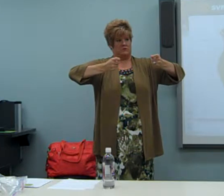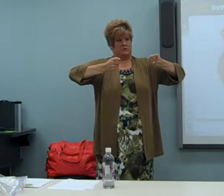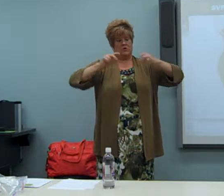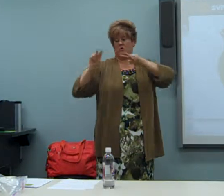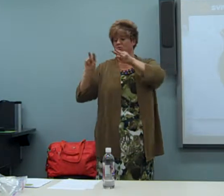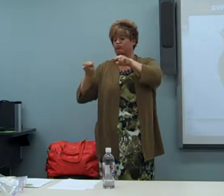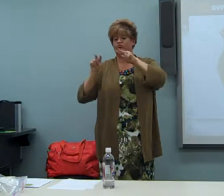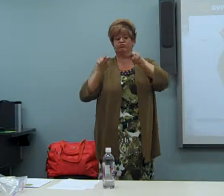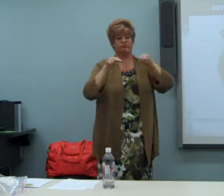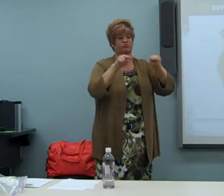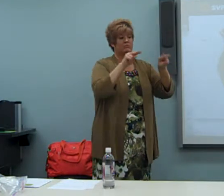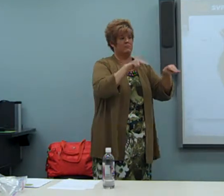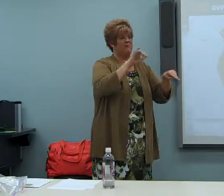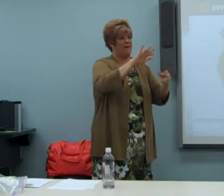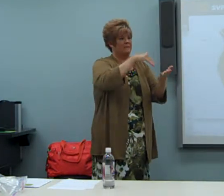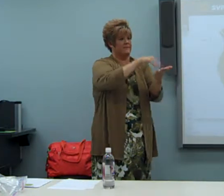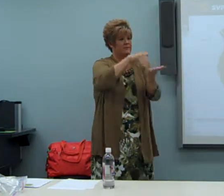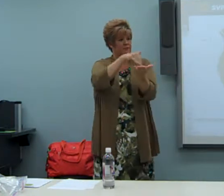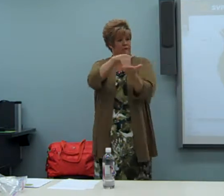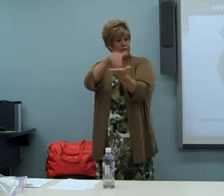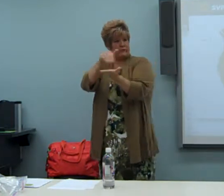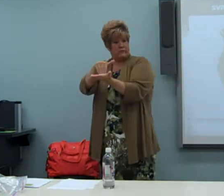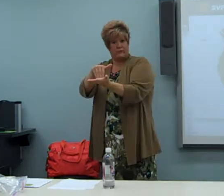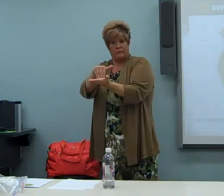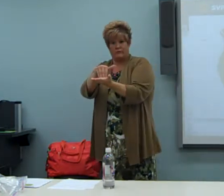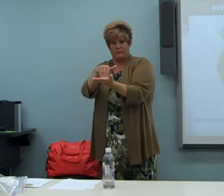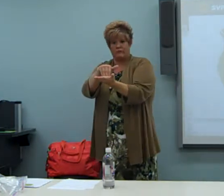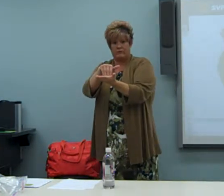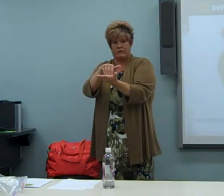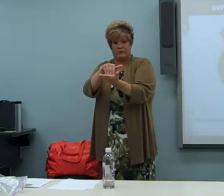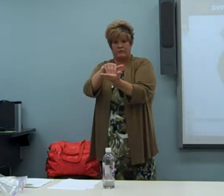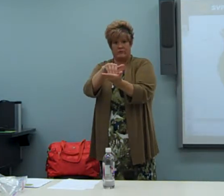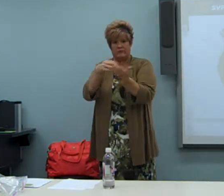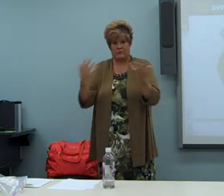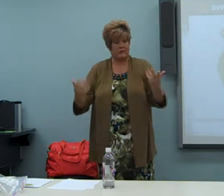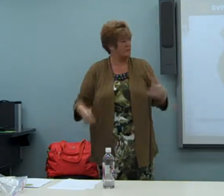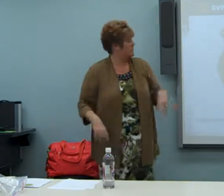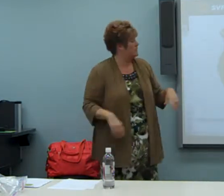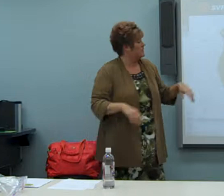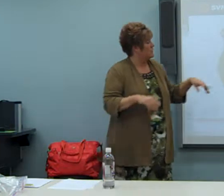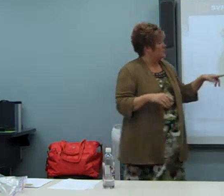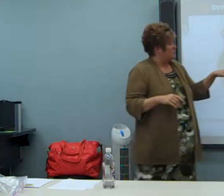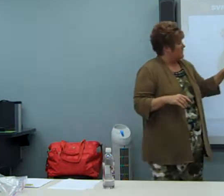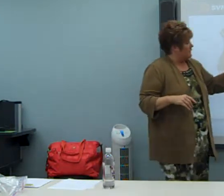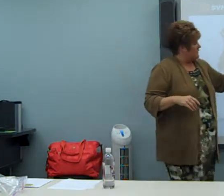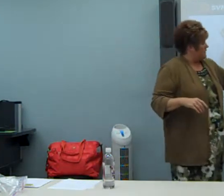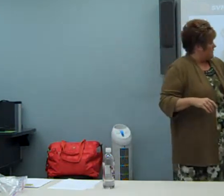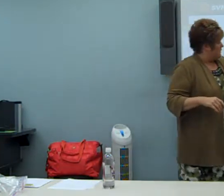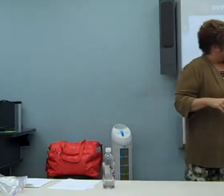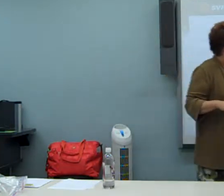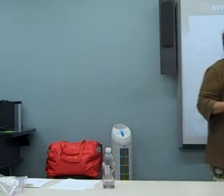And then each district does have a manager. And they kind of just watch over the centers.